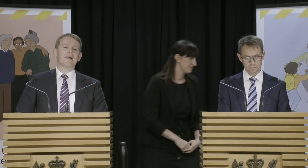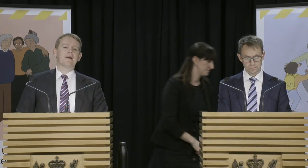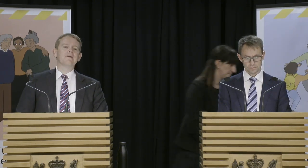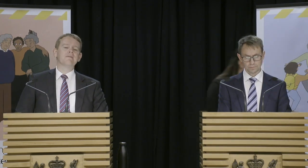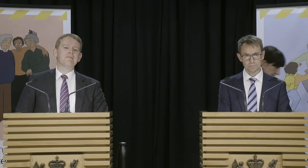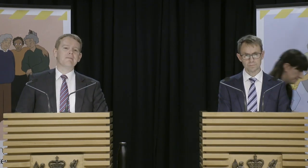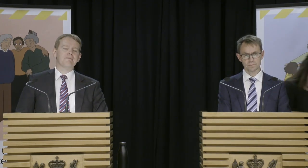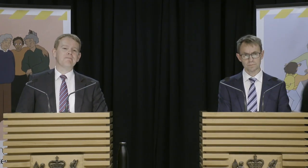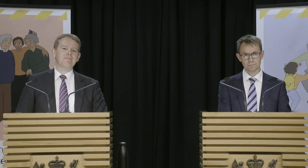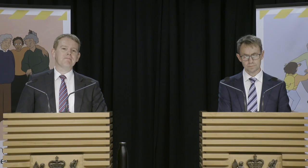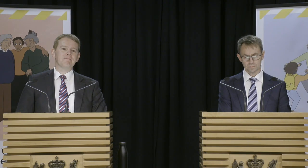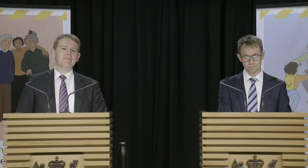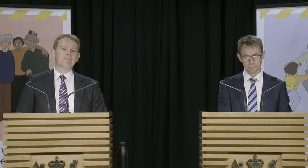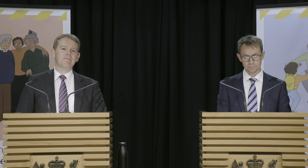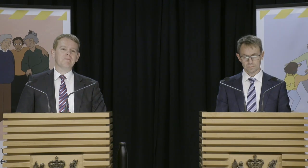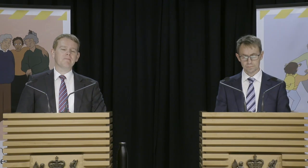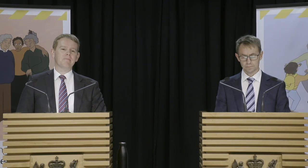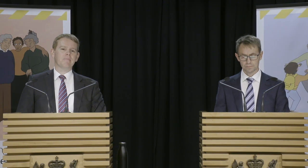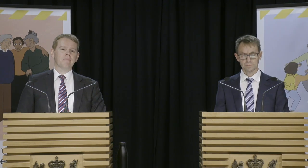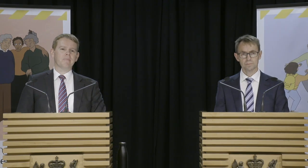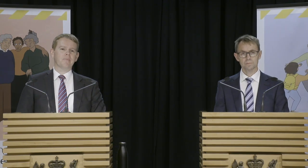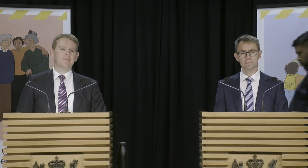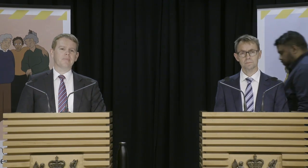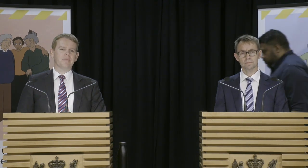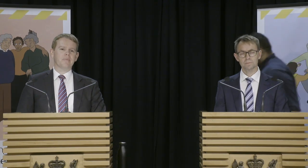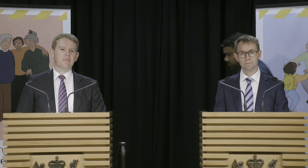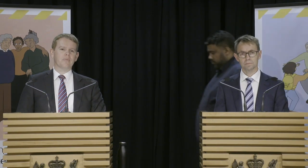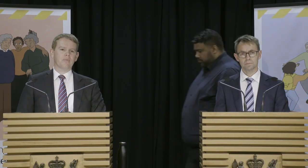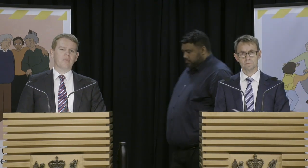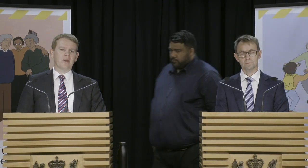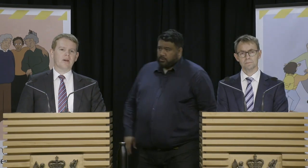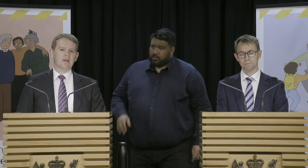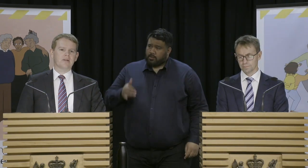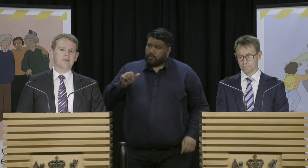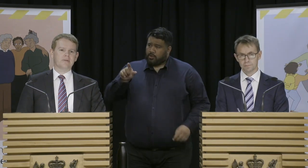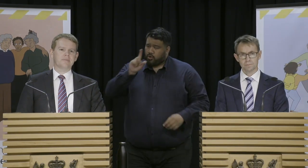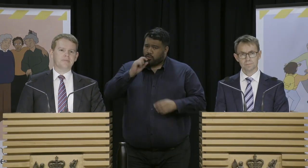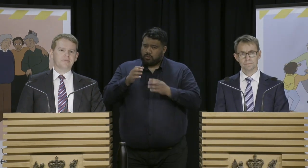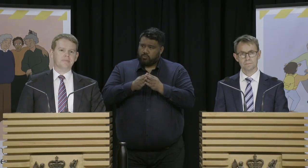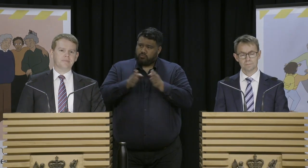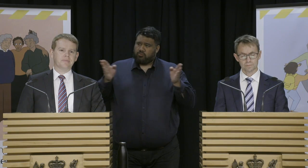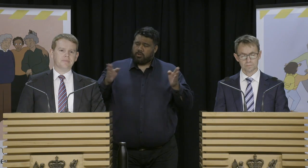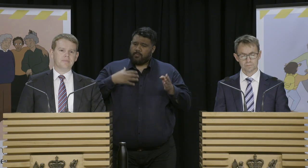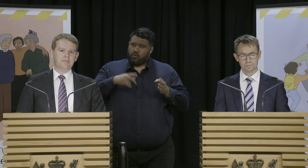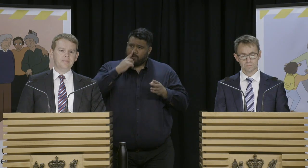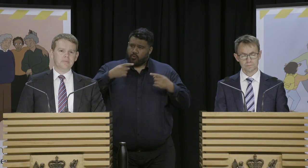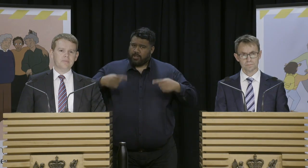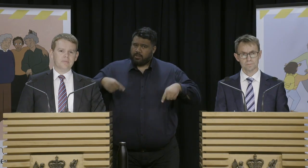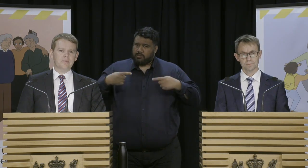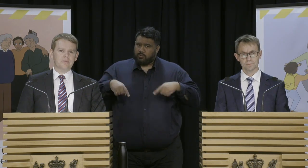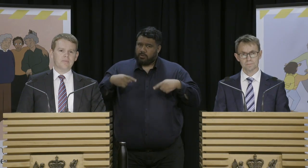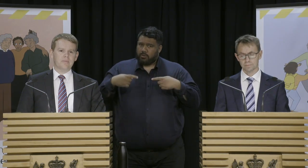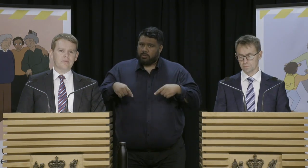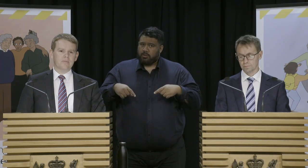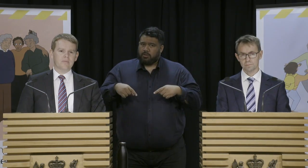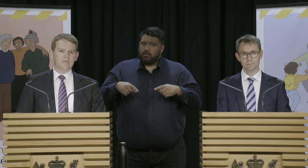Have you considered sort of extending the groups eligible? So, for example, at the ports, sort of make more people eligible at the ports, so